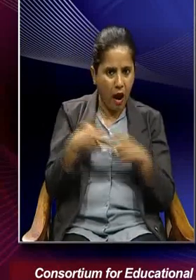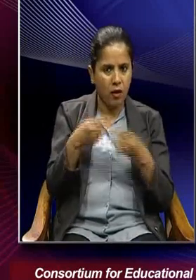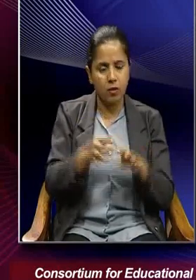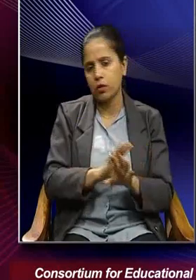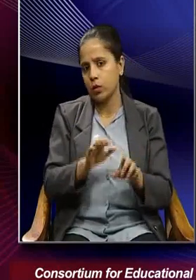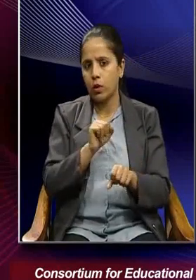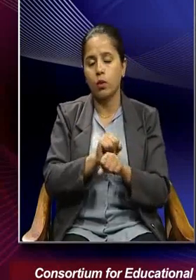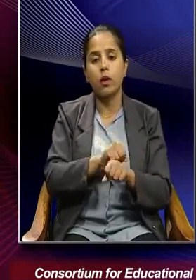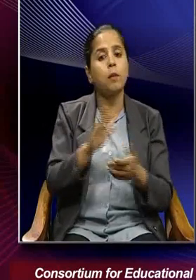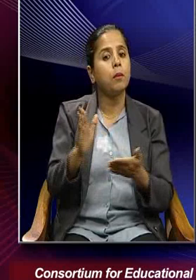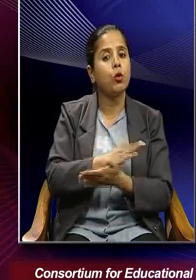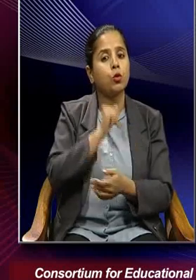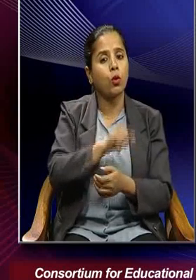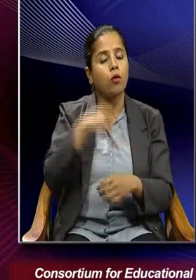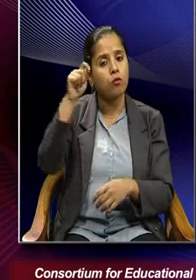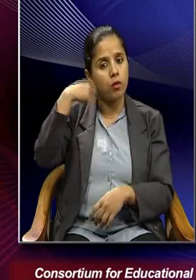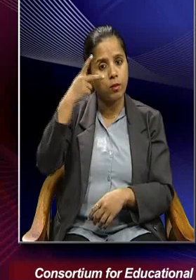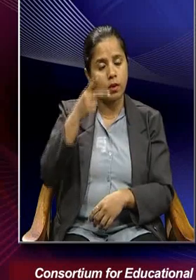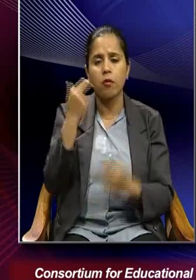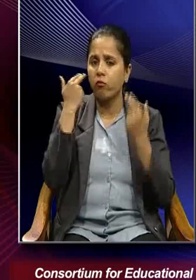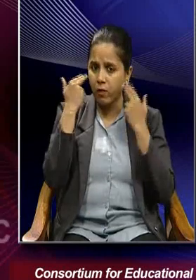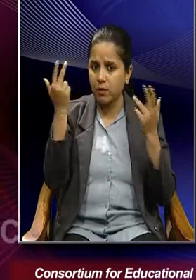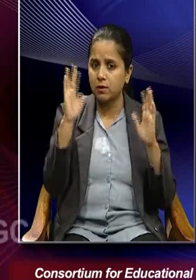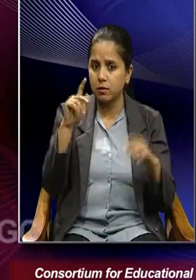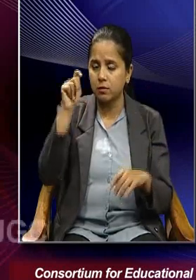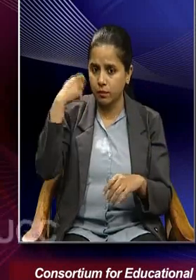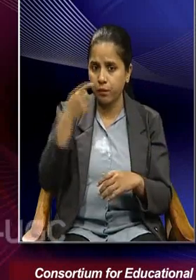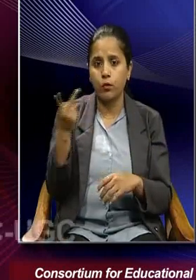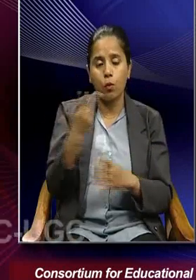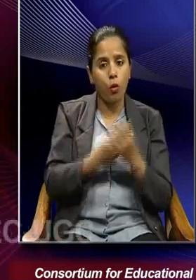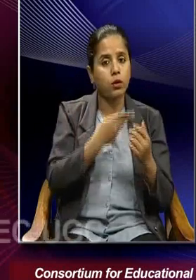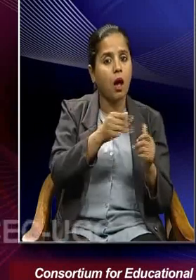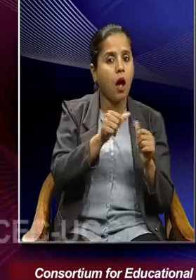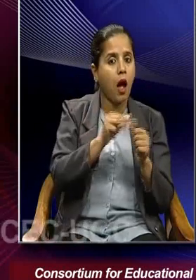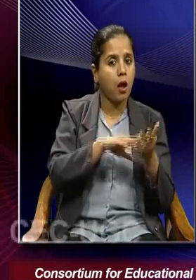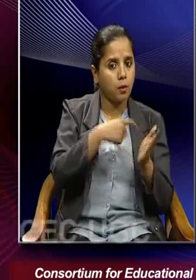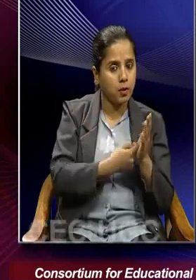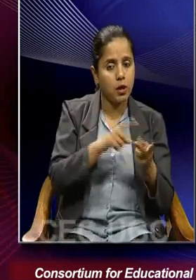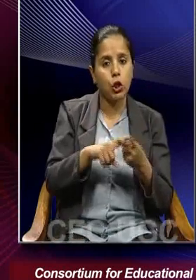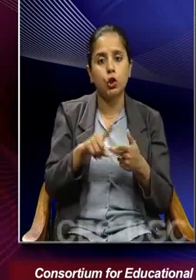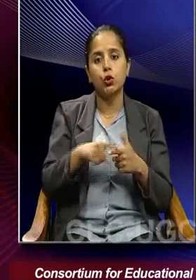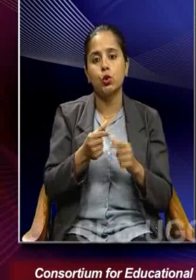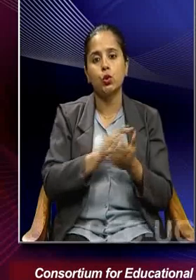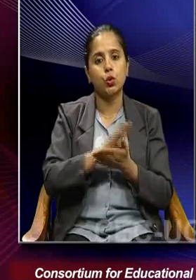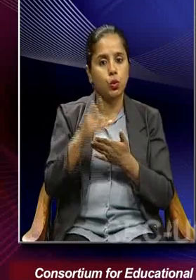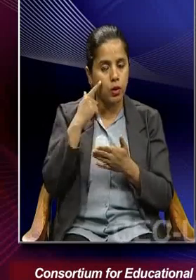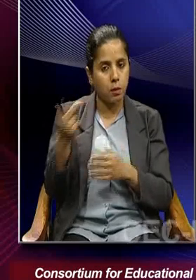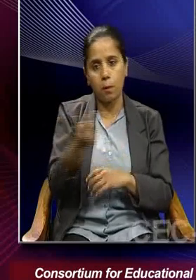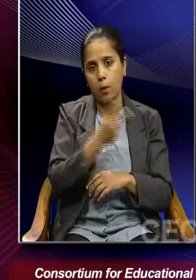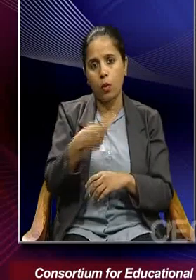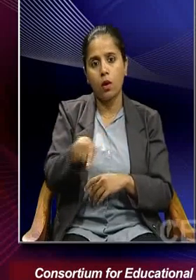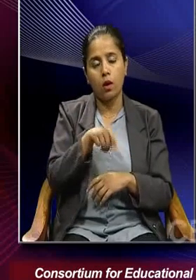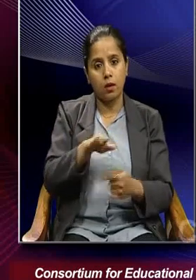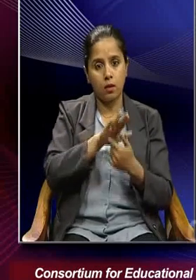the music of this particular film was also very, very popular, and both Amir Khan and Juhi Chawla, both of them not only